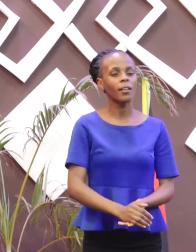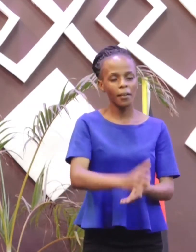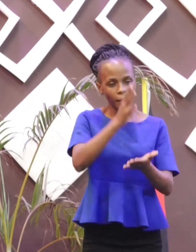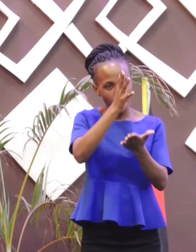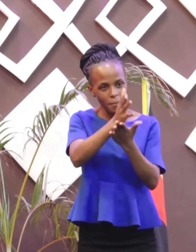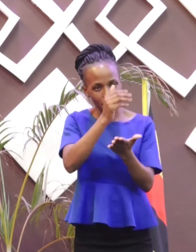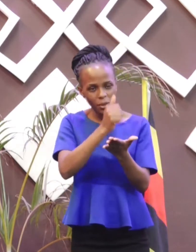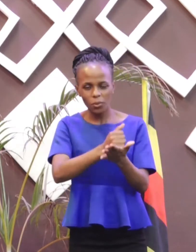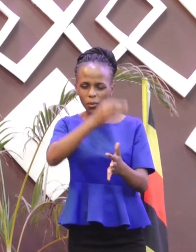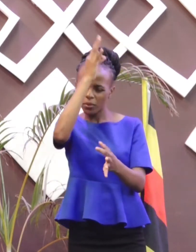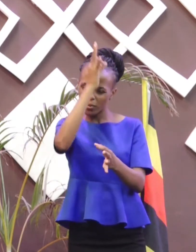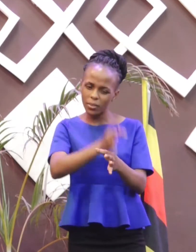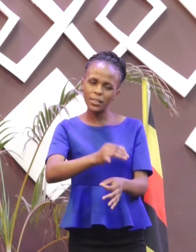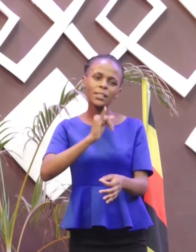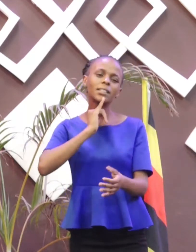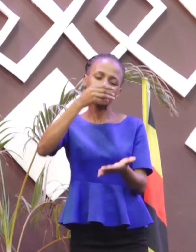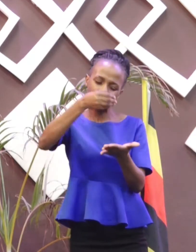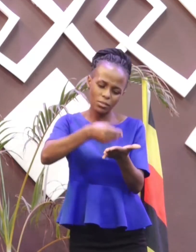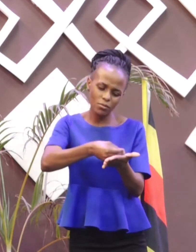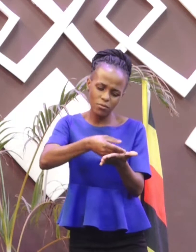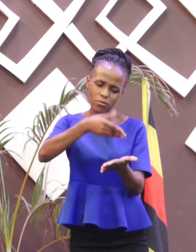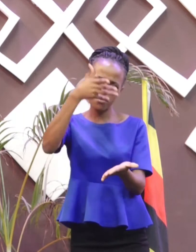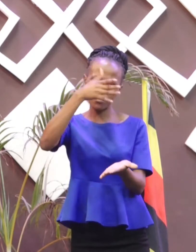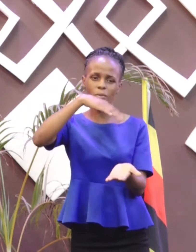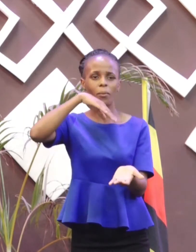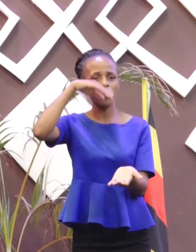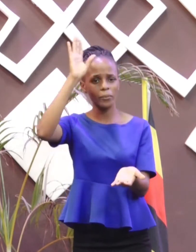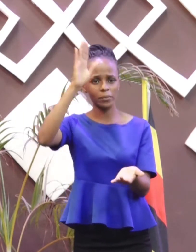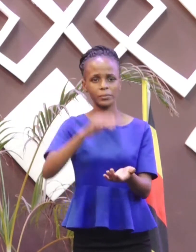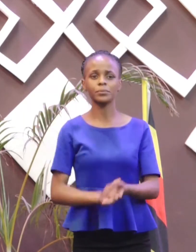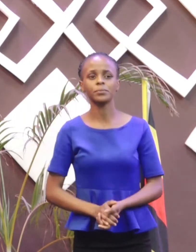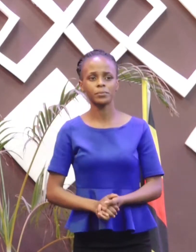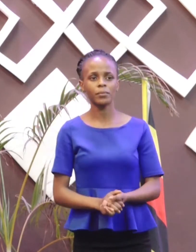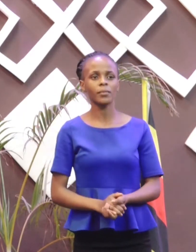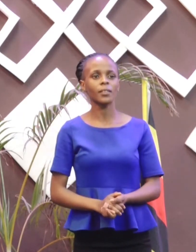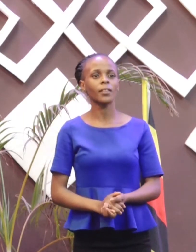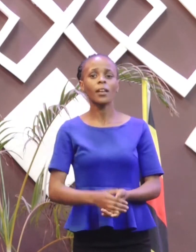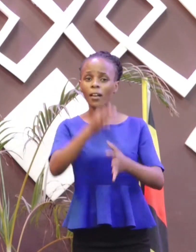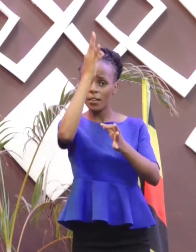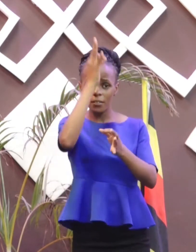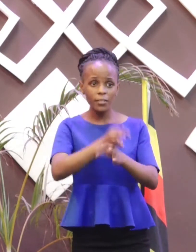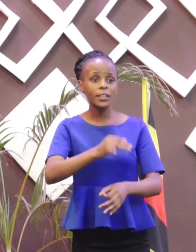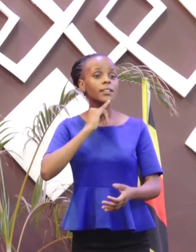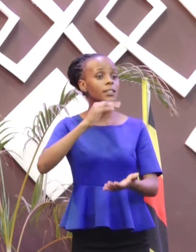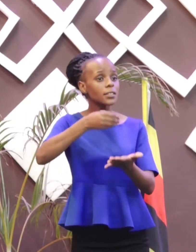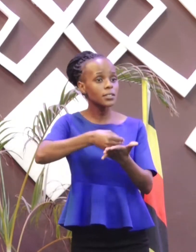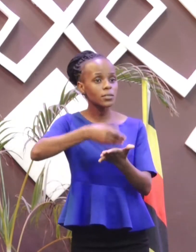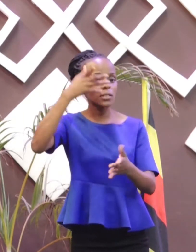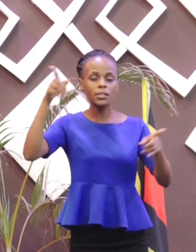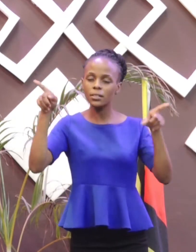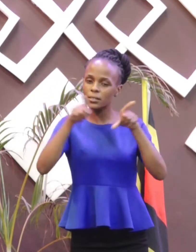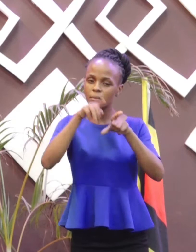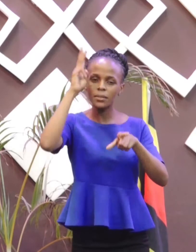is precious. Kubanga kwa muwendo mungi. Because faith is precious, it will be